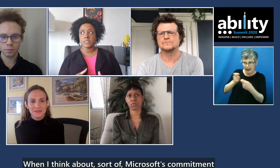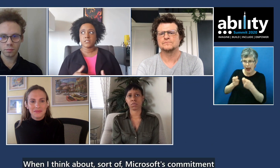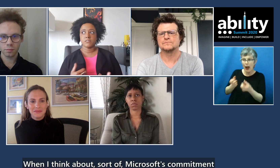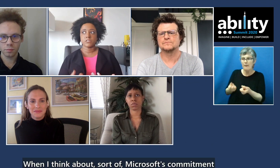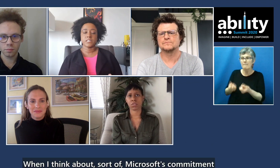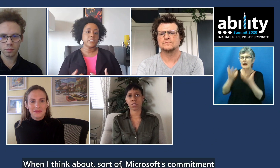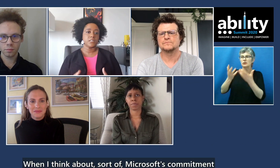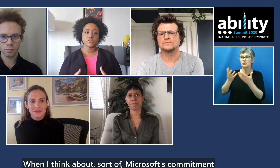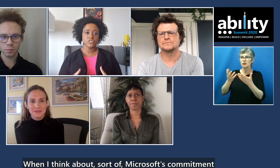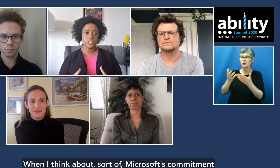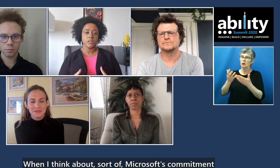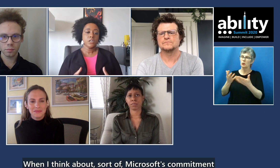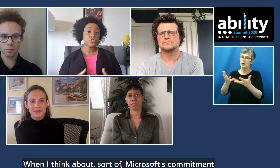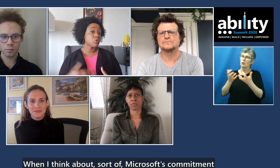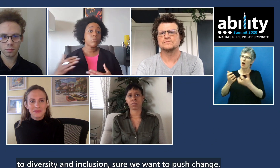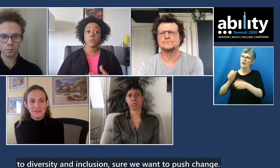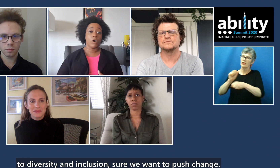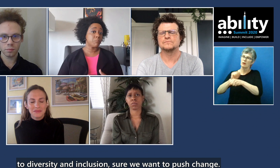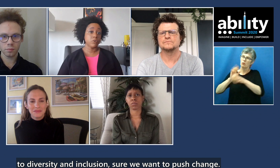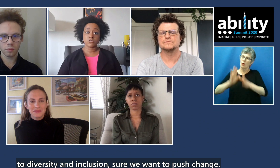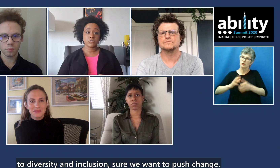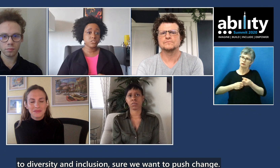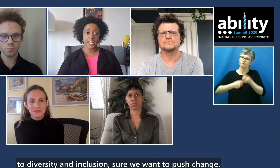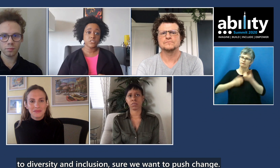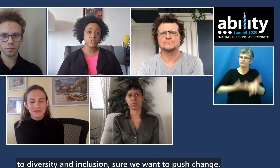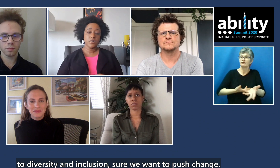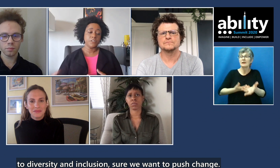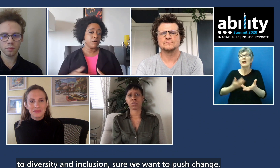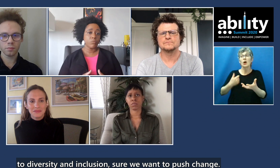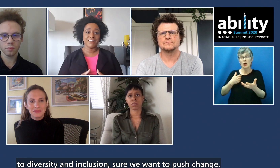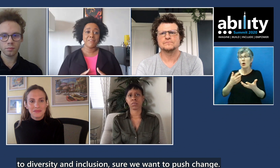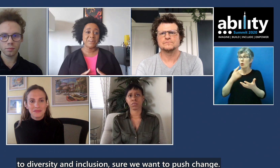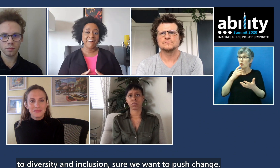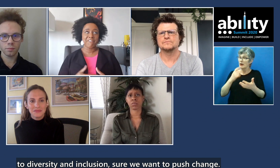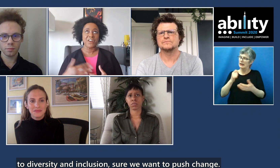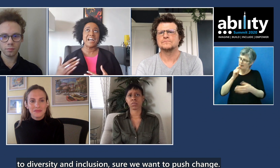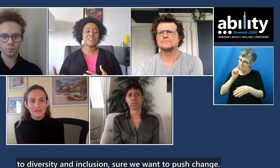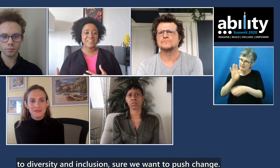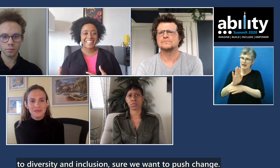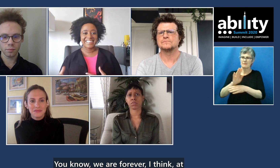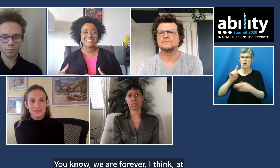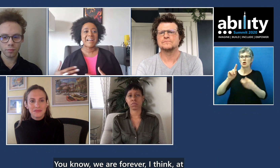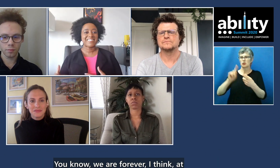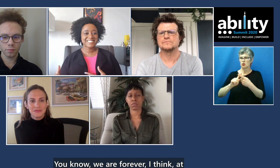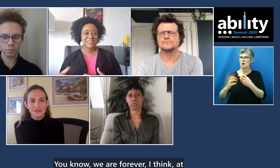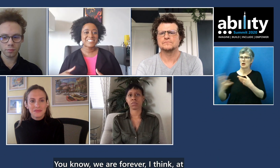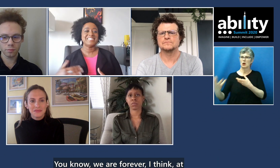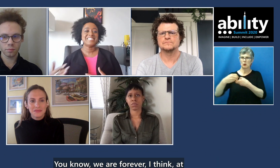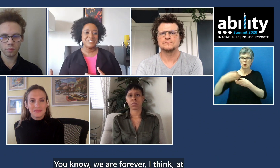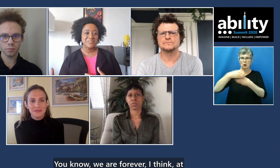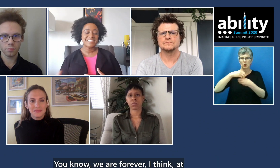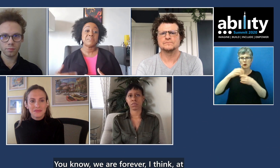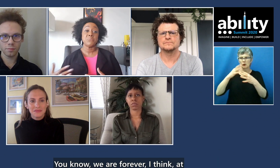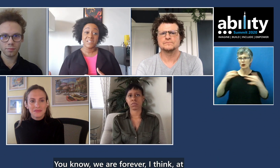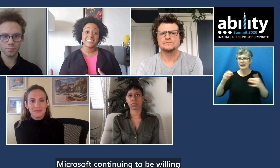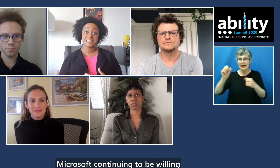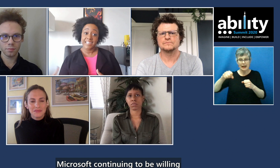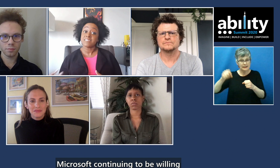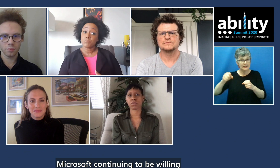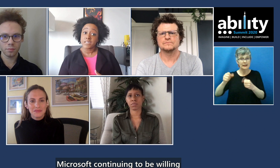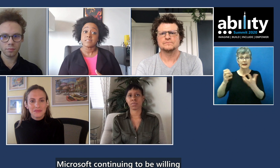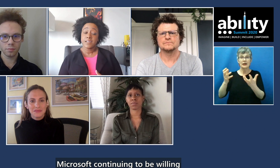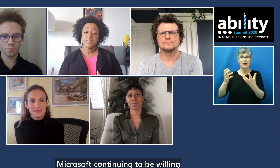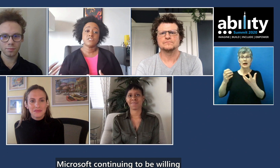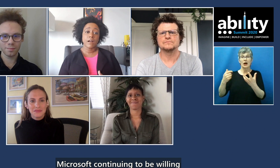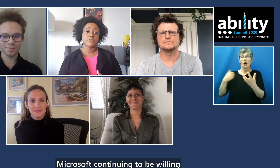Microsoft's commitment to diversity and inclusion, sure, we want to push change. We are forever, I think, in Microsoft continuing to be willing